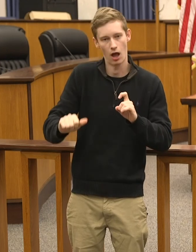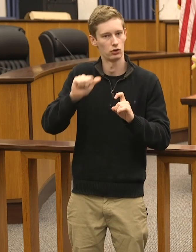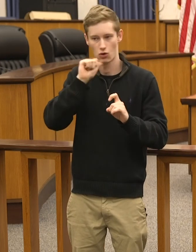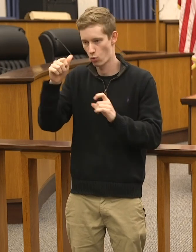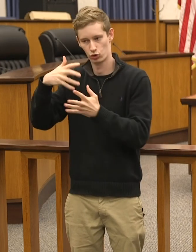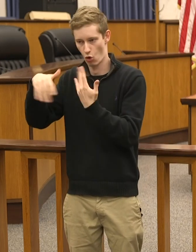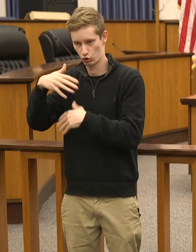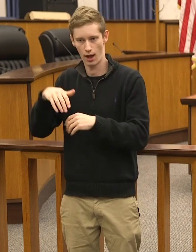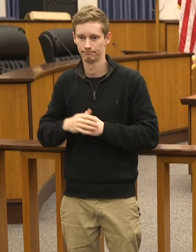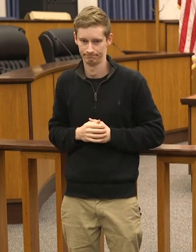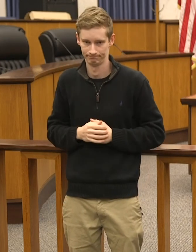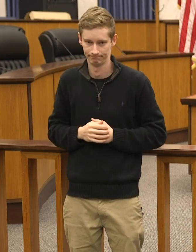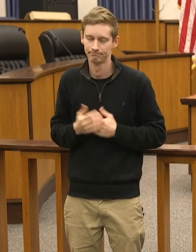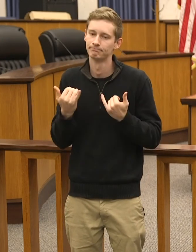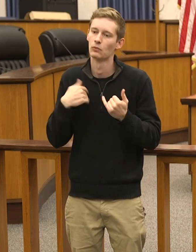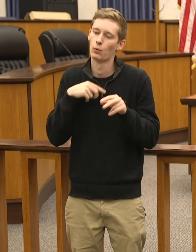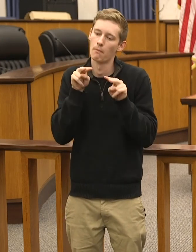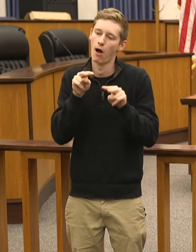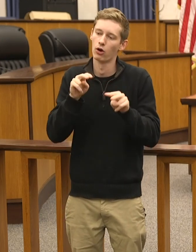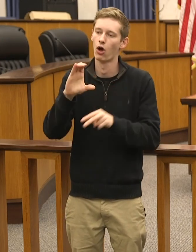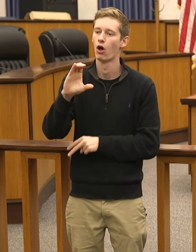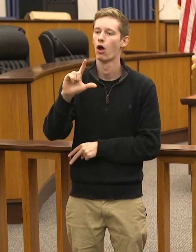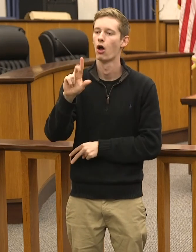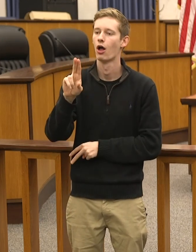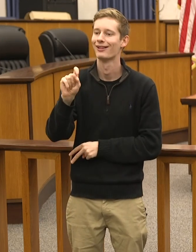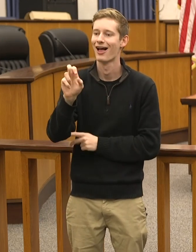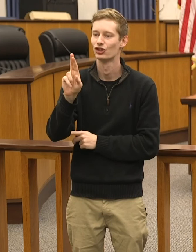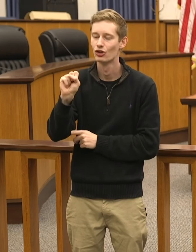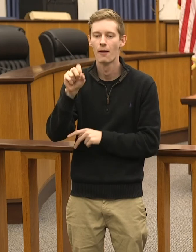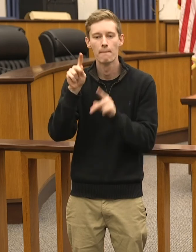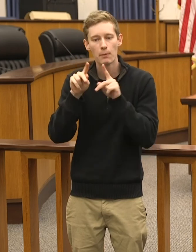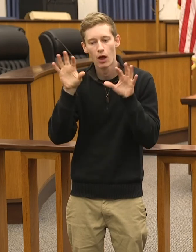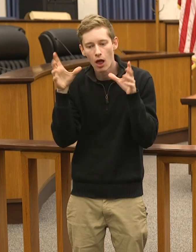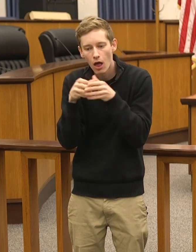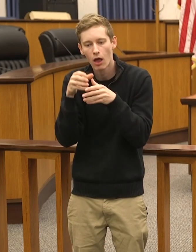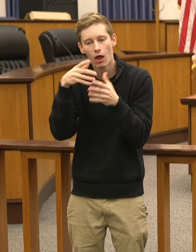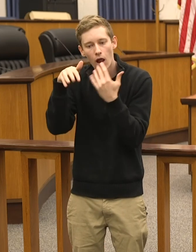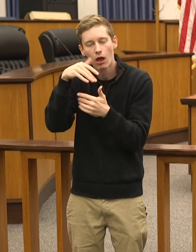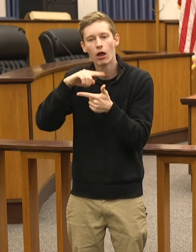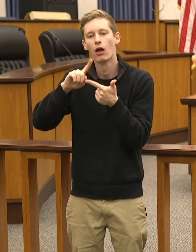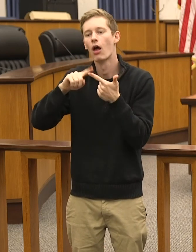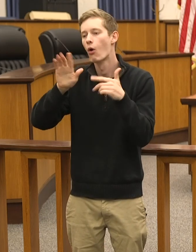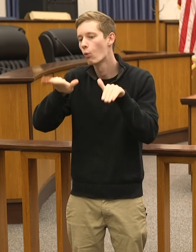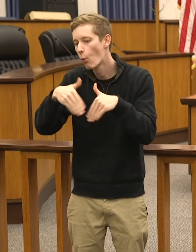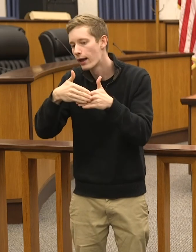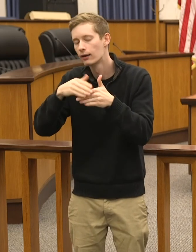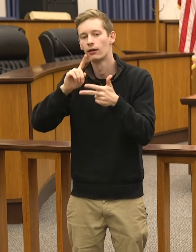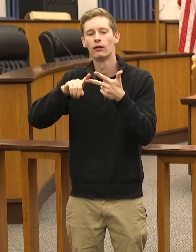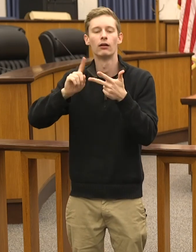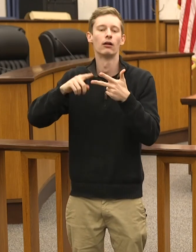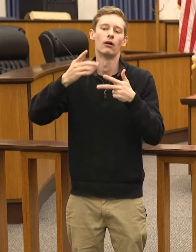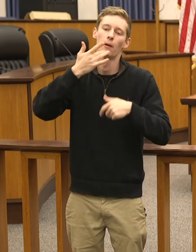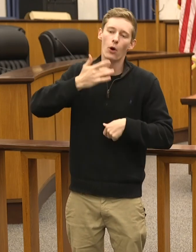monitor clusters, it's the same stories. It's continued group gathering, it's weddings, and social gatherings,